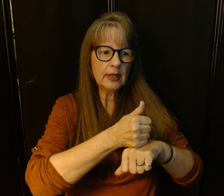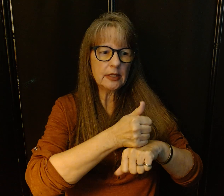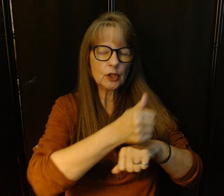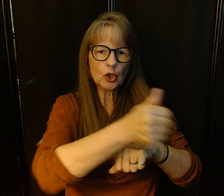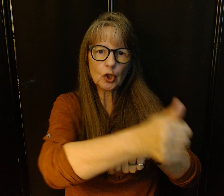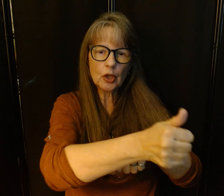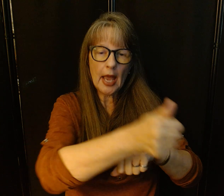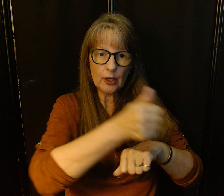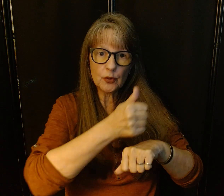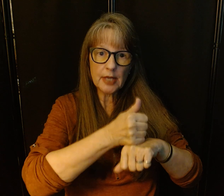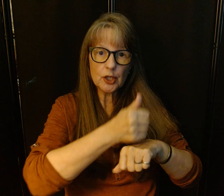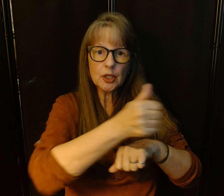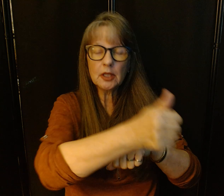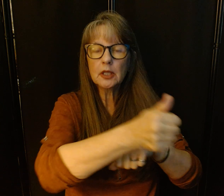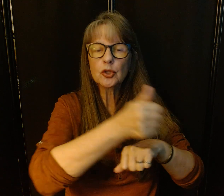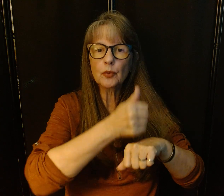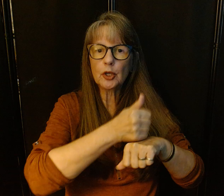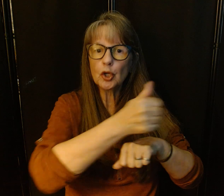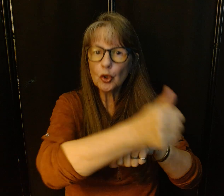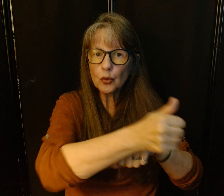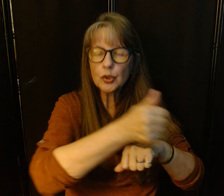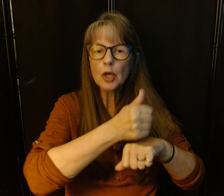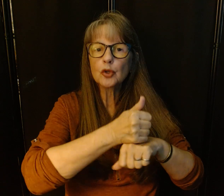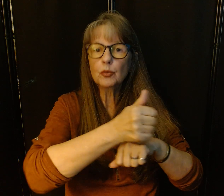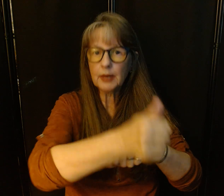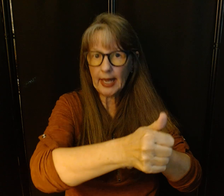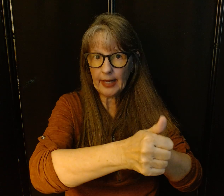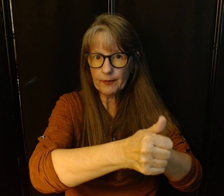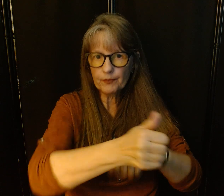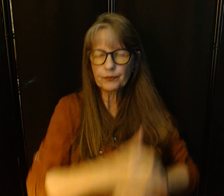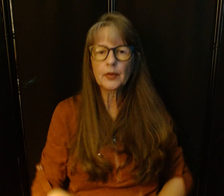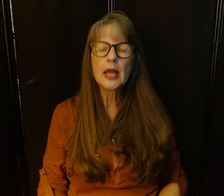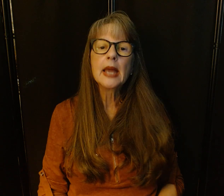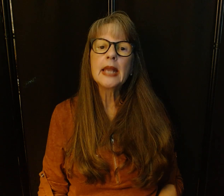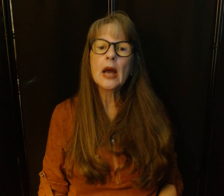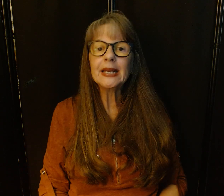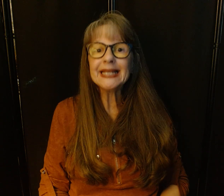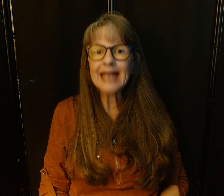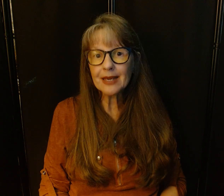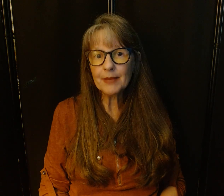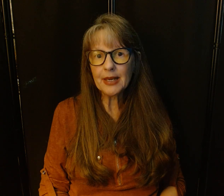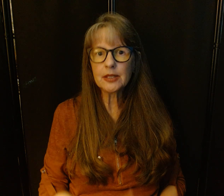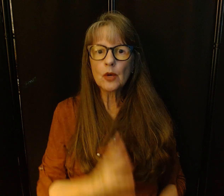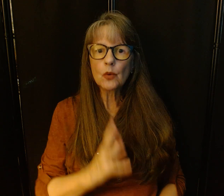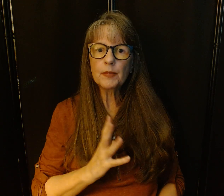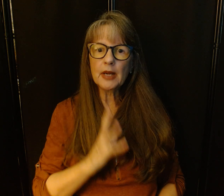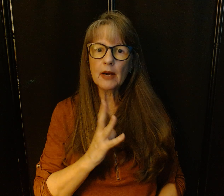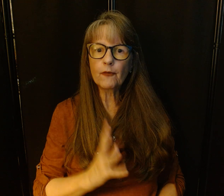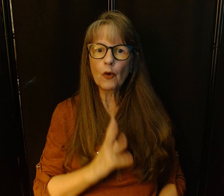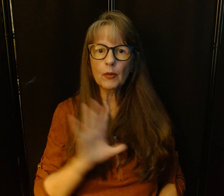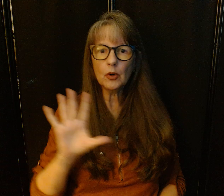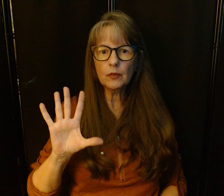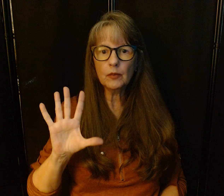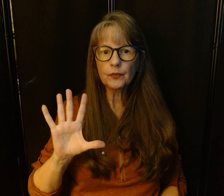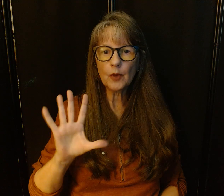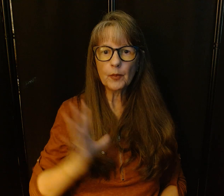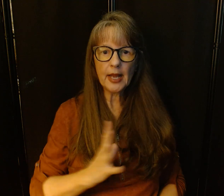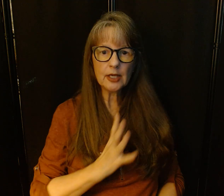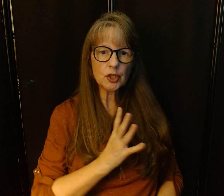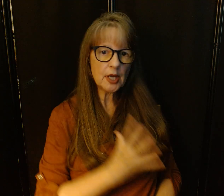an accusation, to accuse, to blame. Now an indictment would be a formal open hand shape and